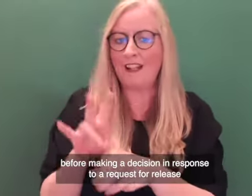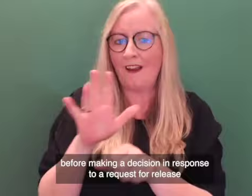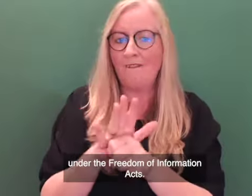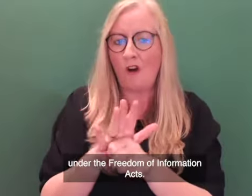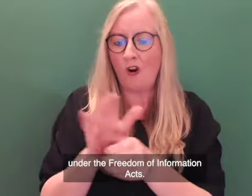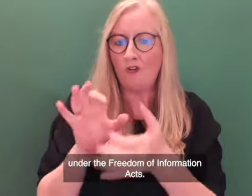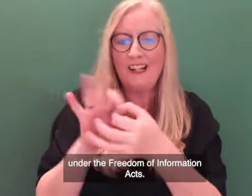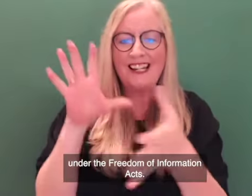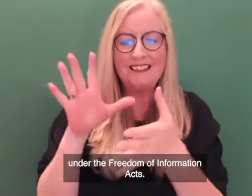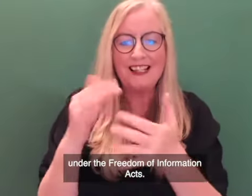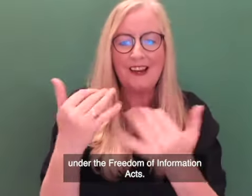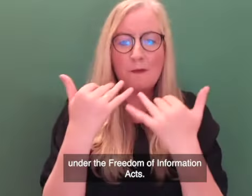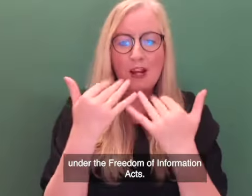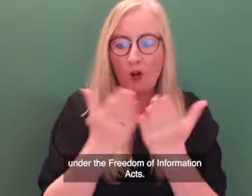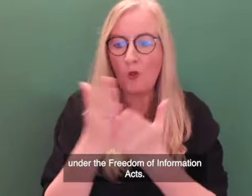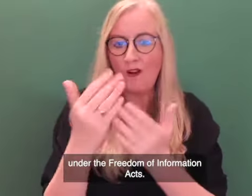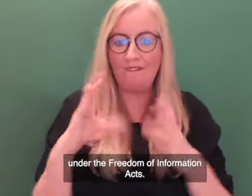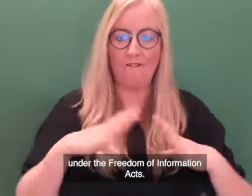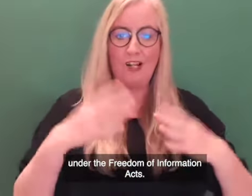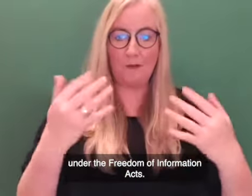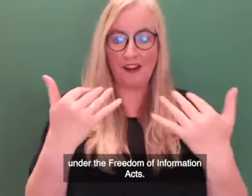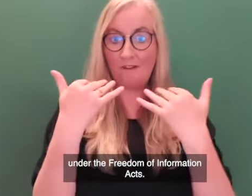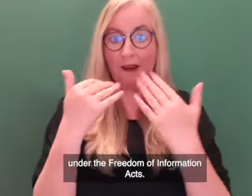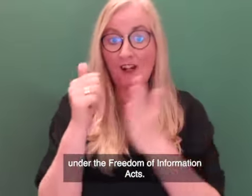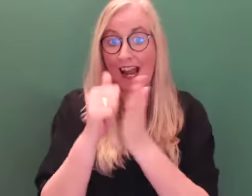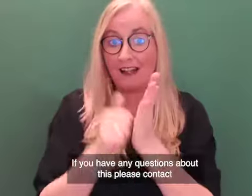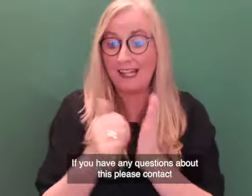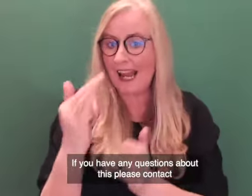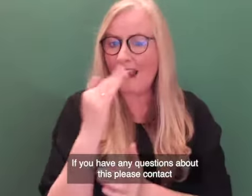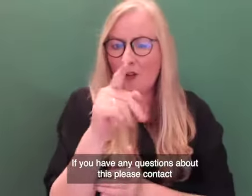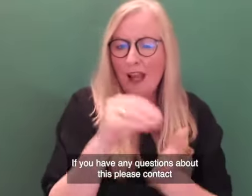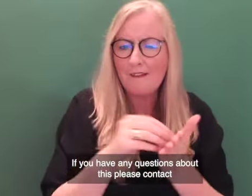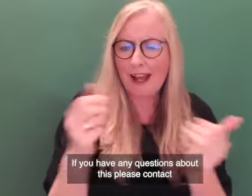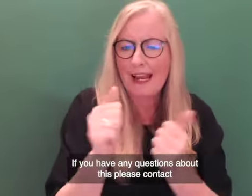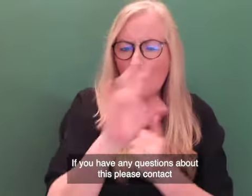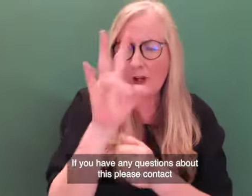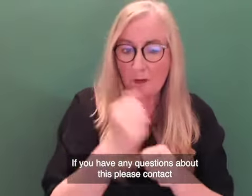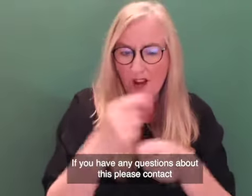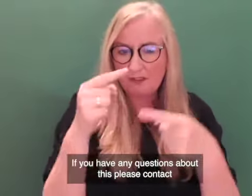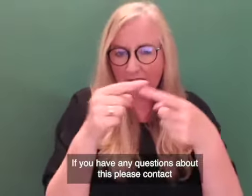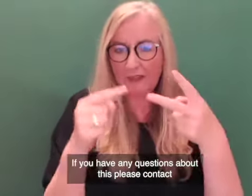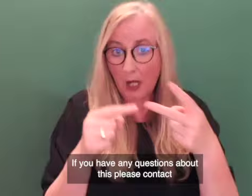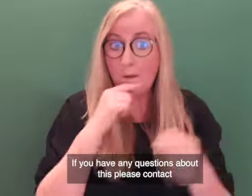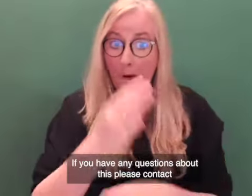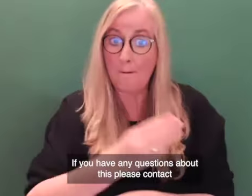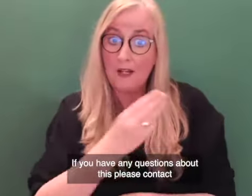release under the Freedom of Information Acts. If you have any questions about this, please contact